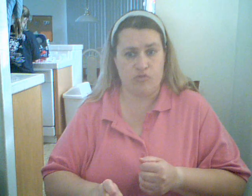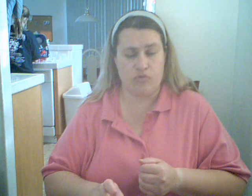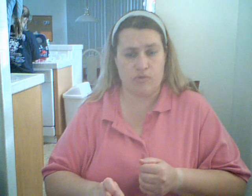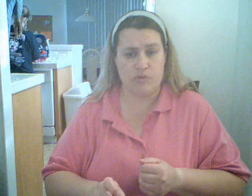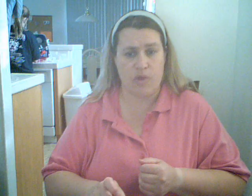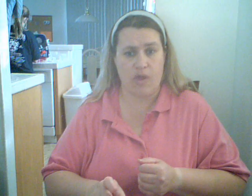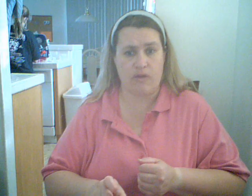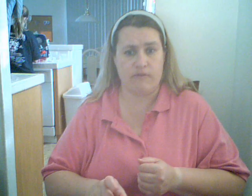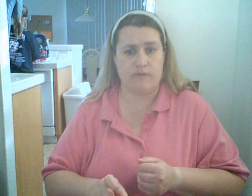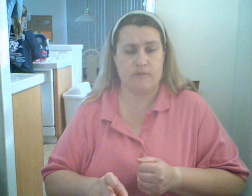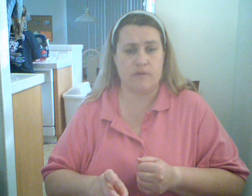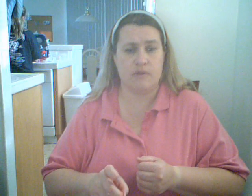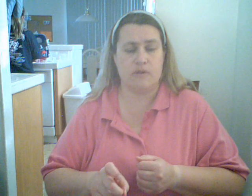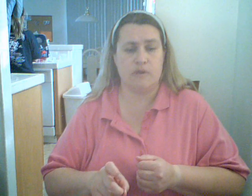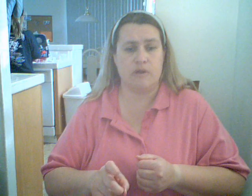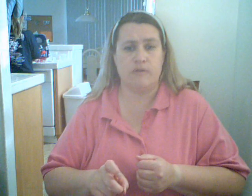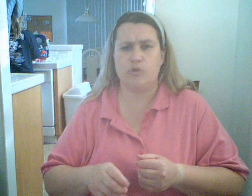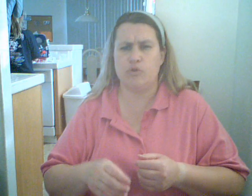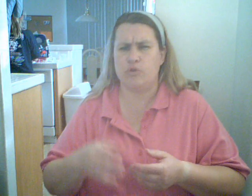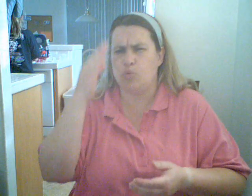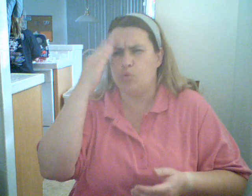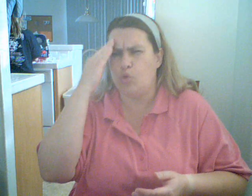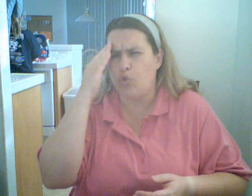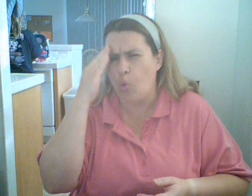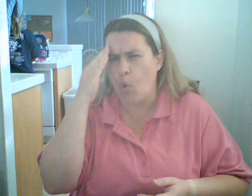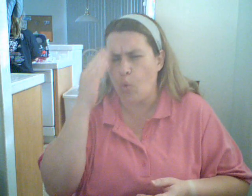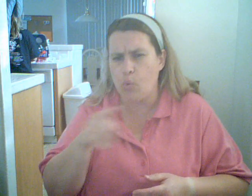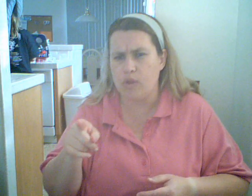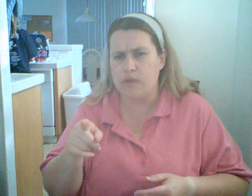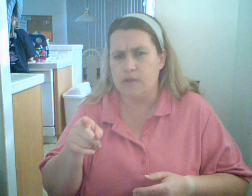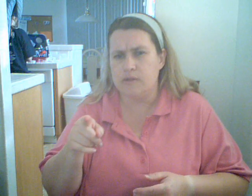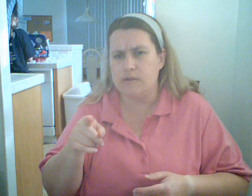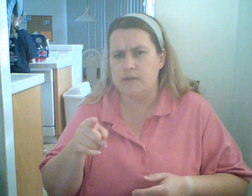something you need to make sure that you're aware of and that you consider when you decide to take the test.